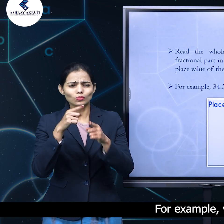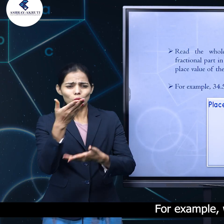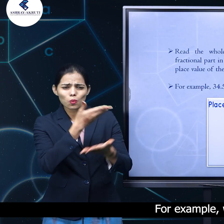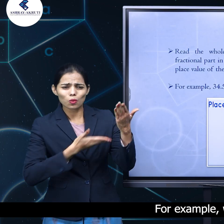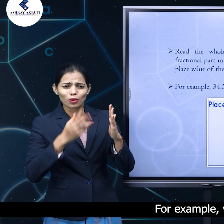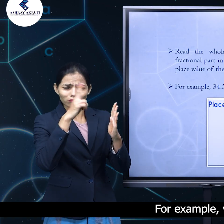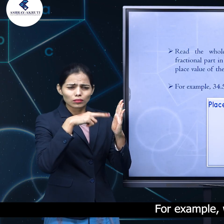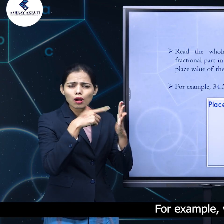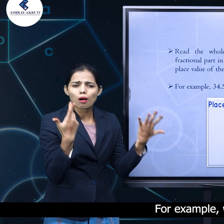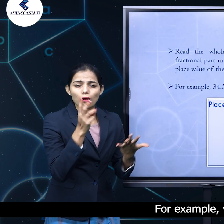example, we read